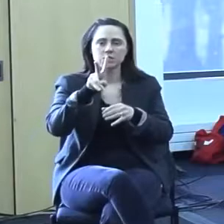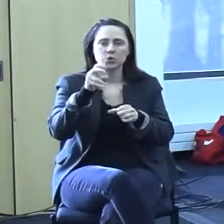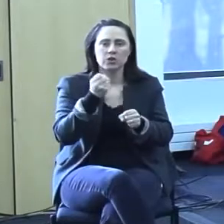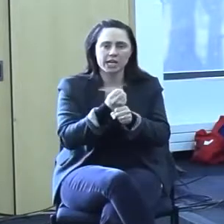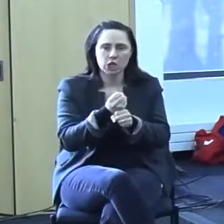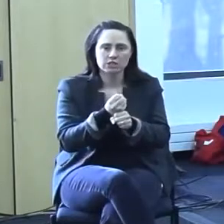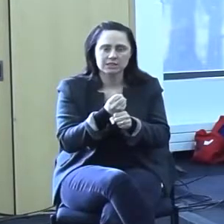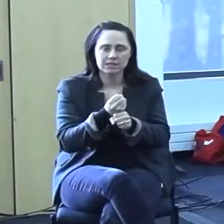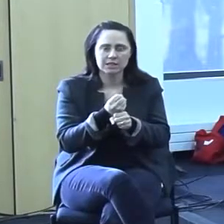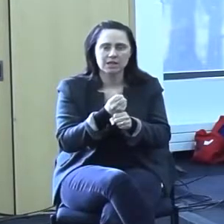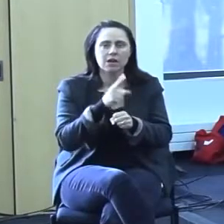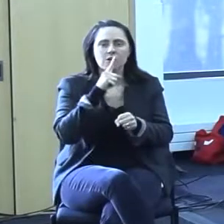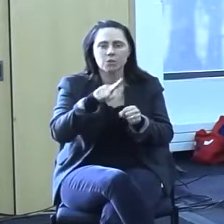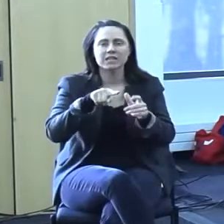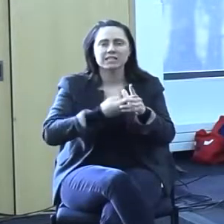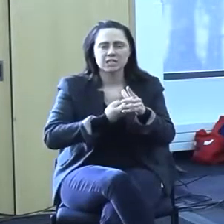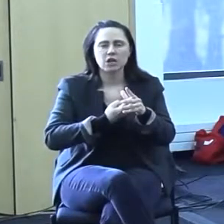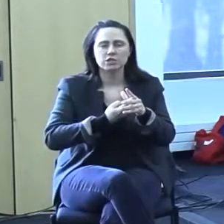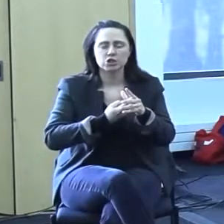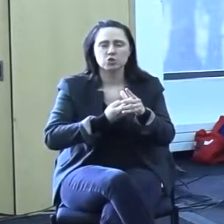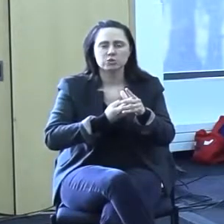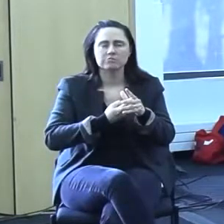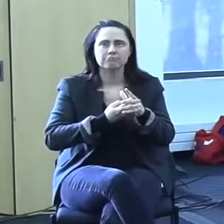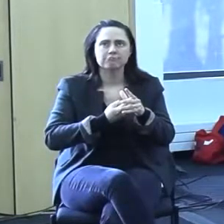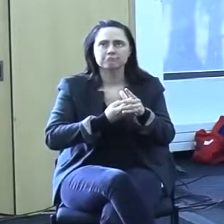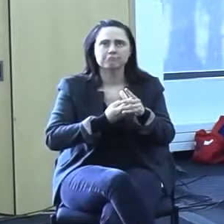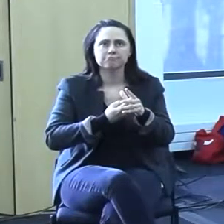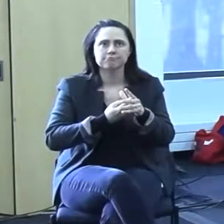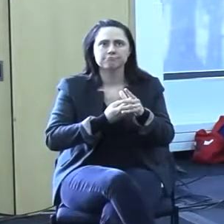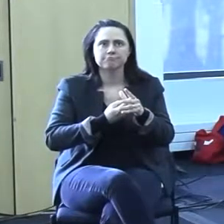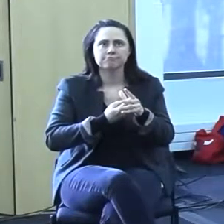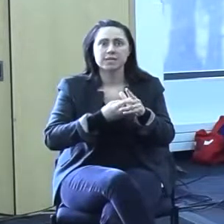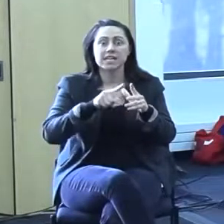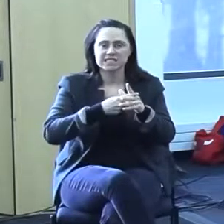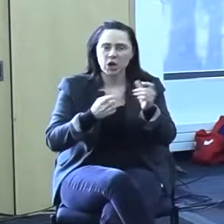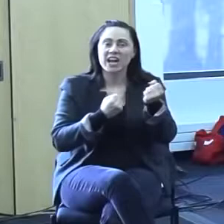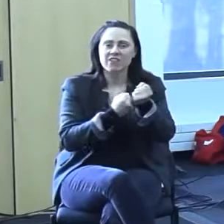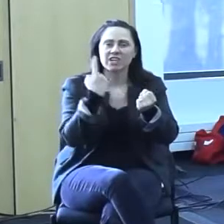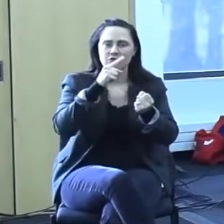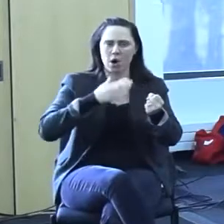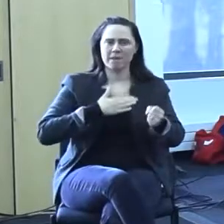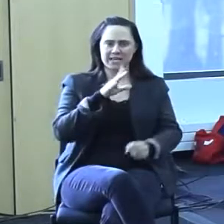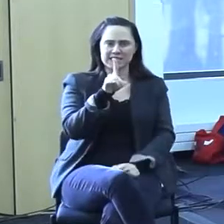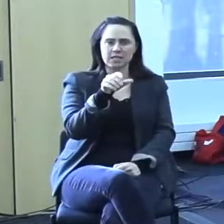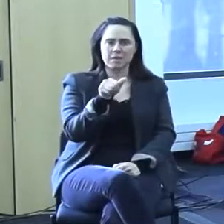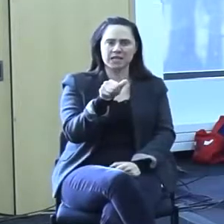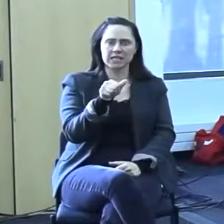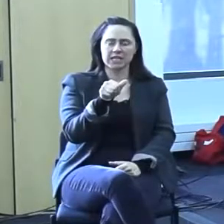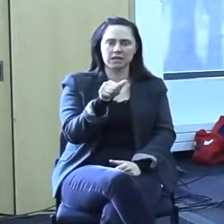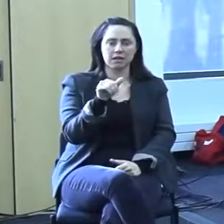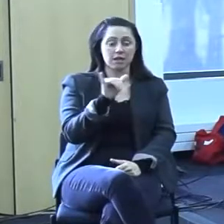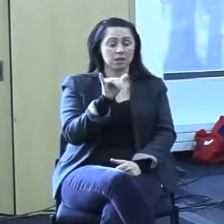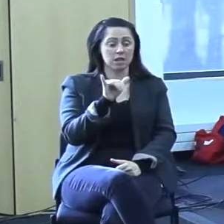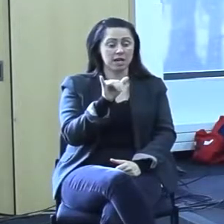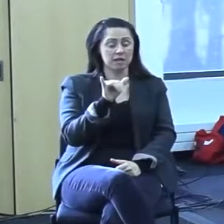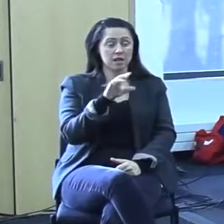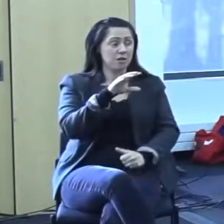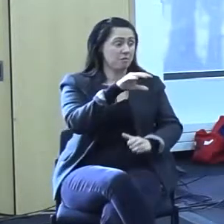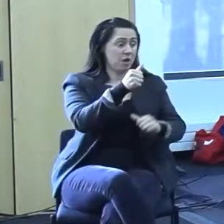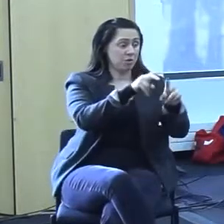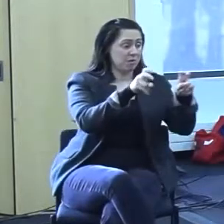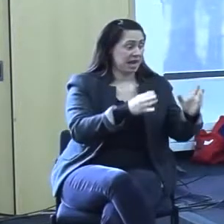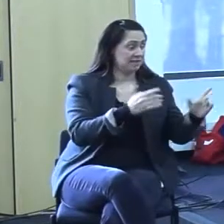2 or so years really started to start advocating for my disability. Like the other panelists have